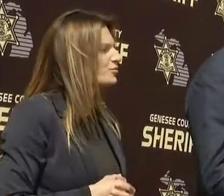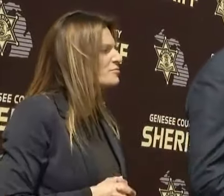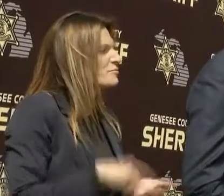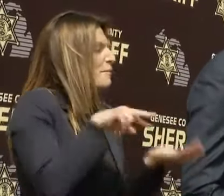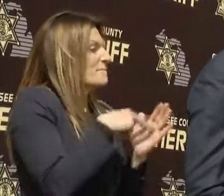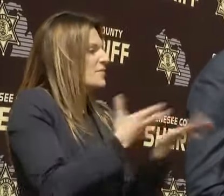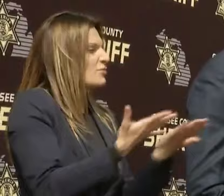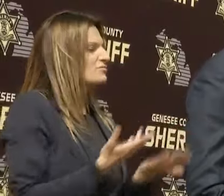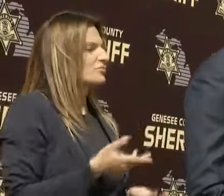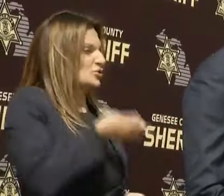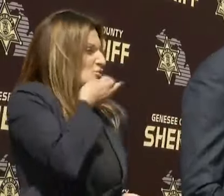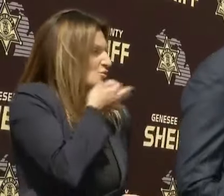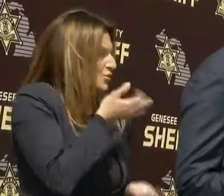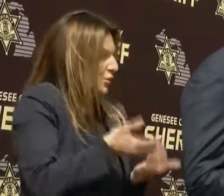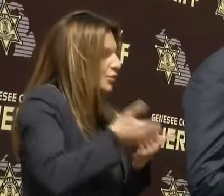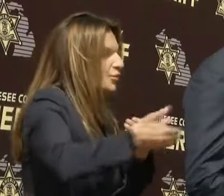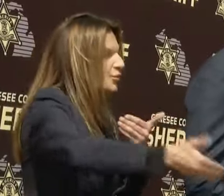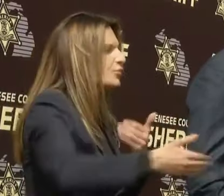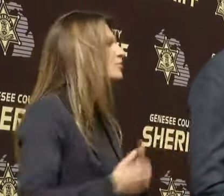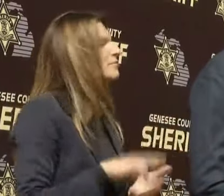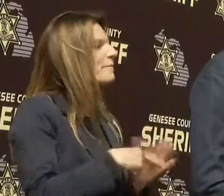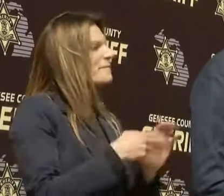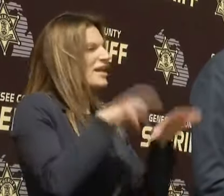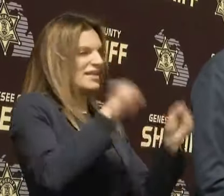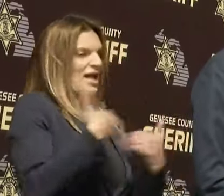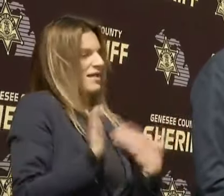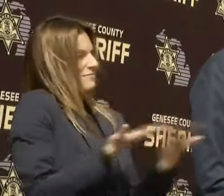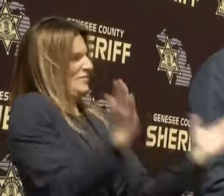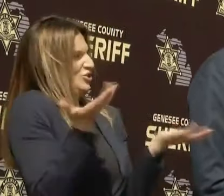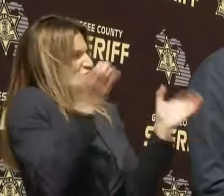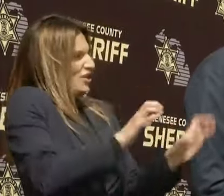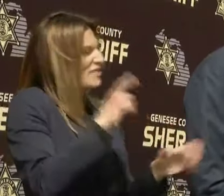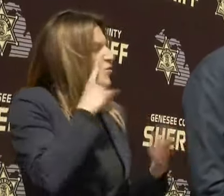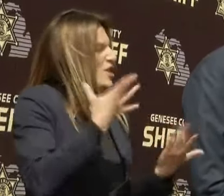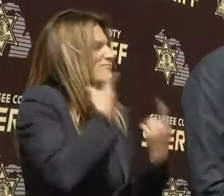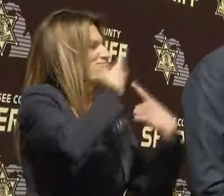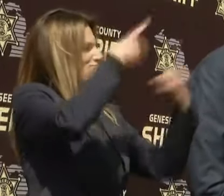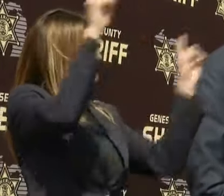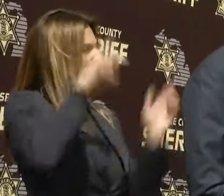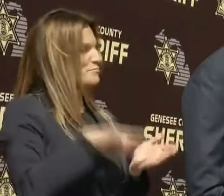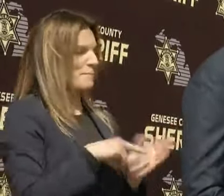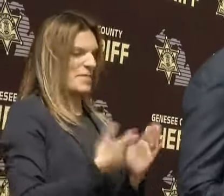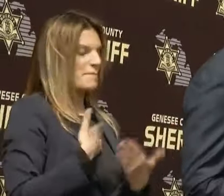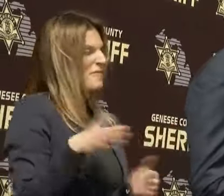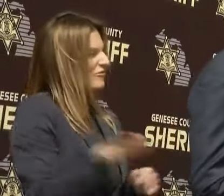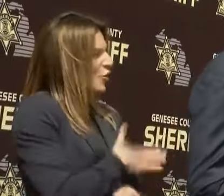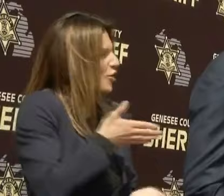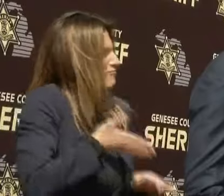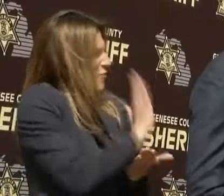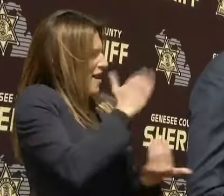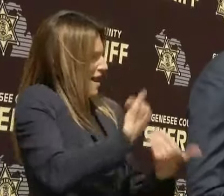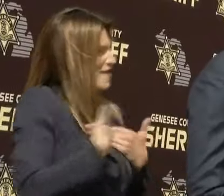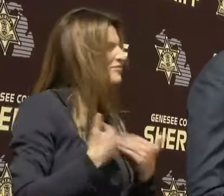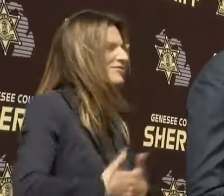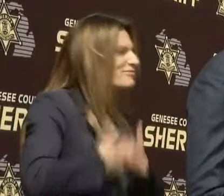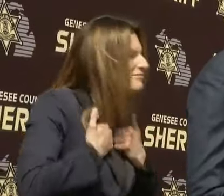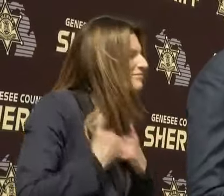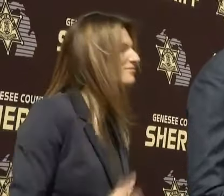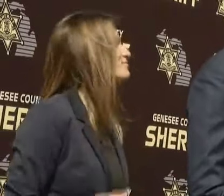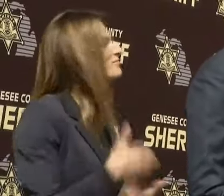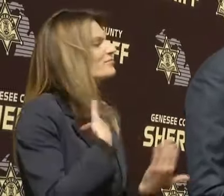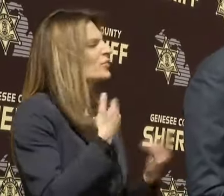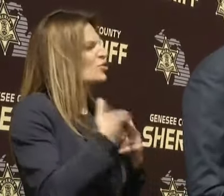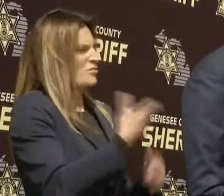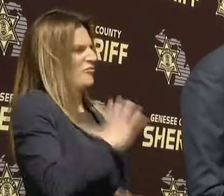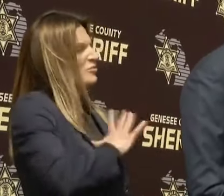that more soon, you will have a bigger and better and brighter chance at full civic life. A fair chance, a